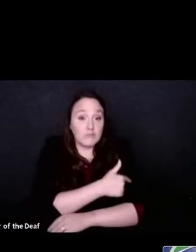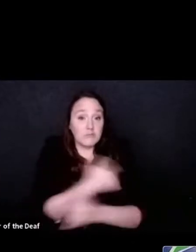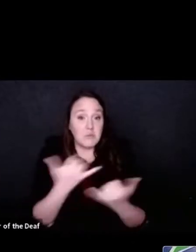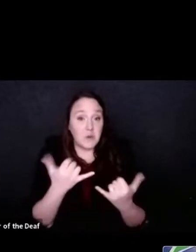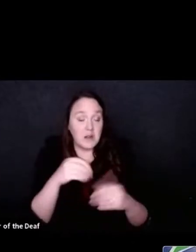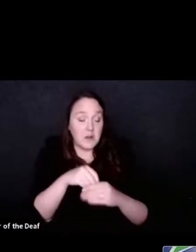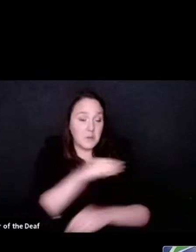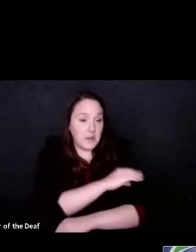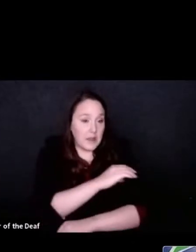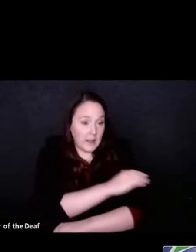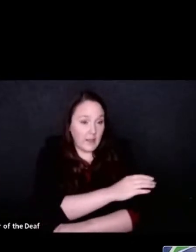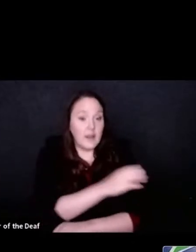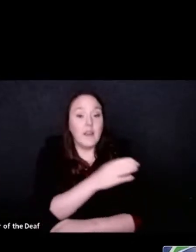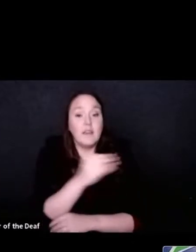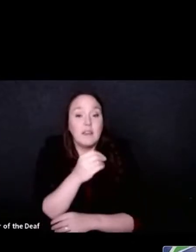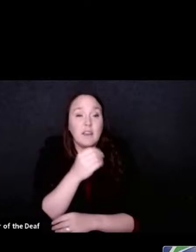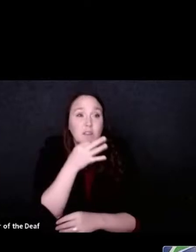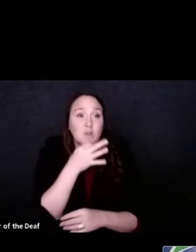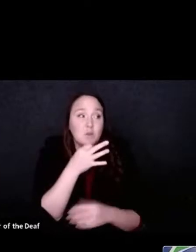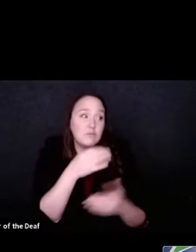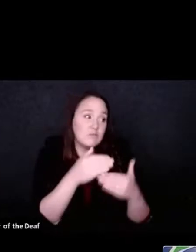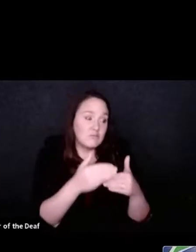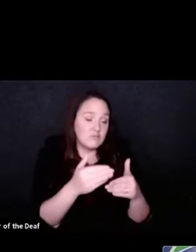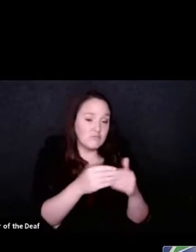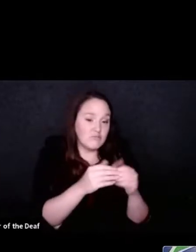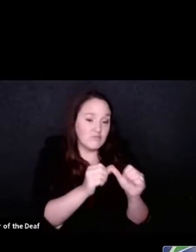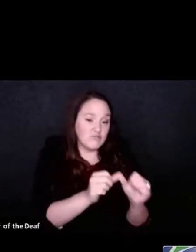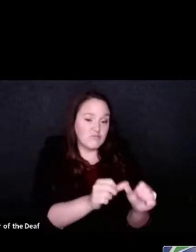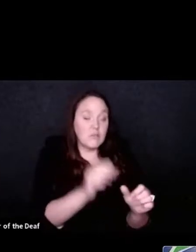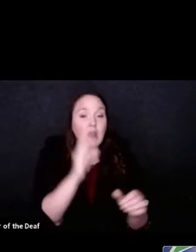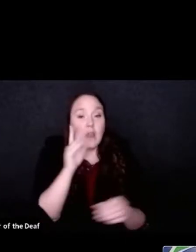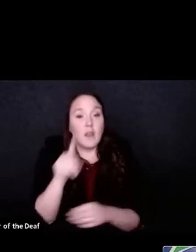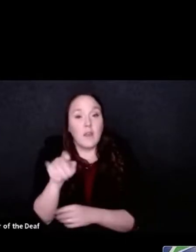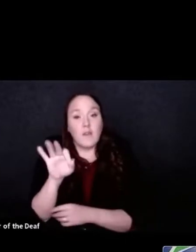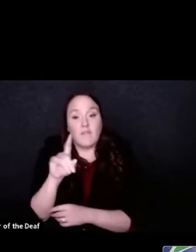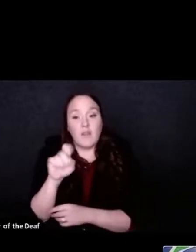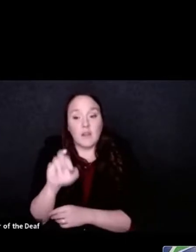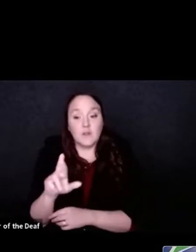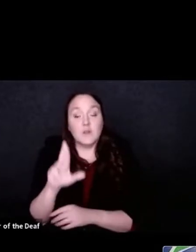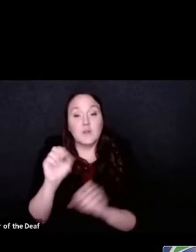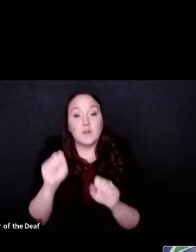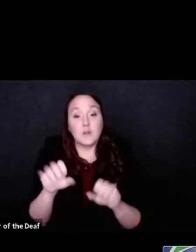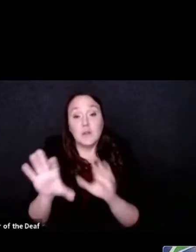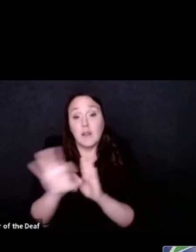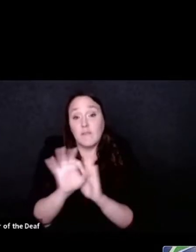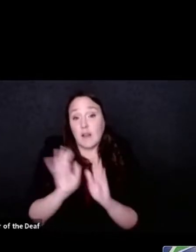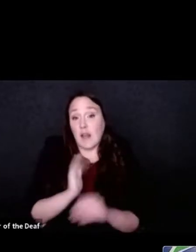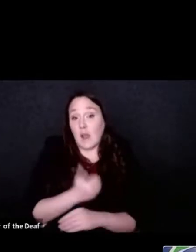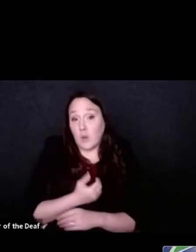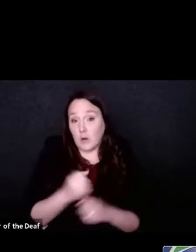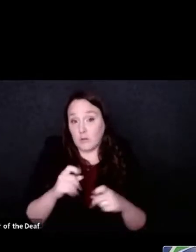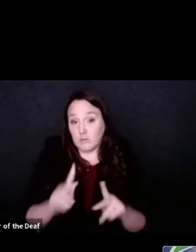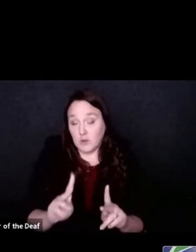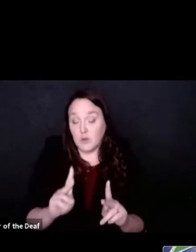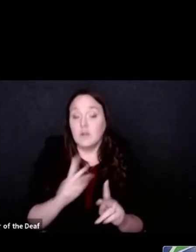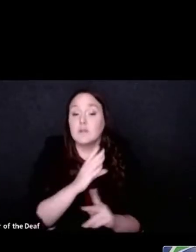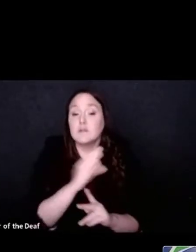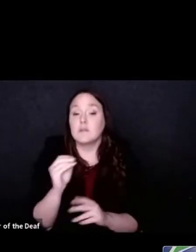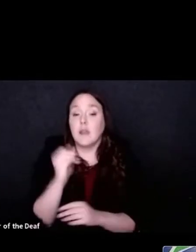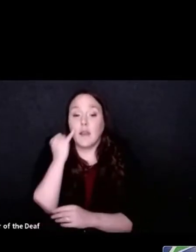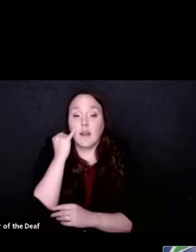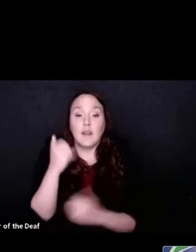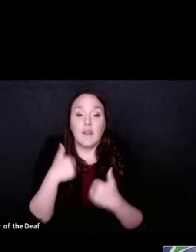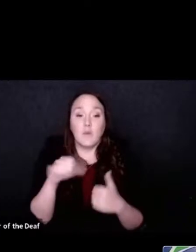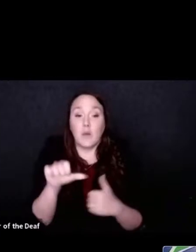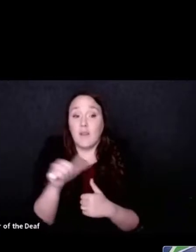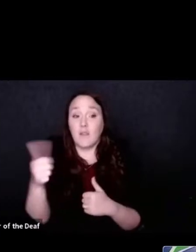and for the next little bit at least is Pfizer. So you can also seek out opportunities for ours. And if we have any other